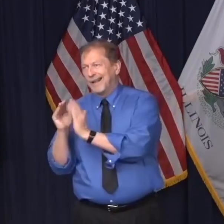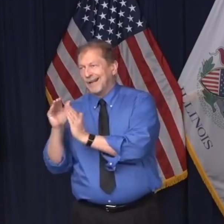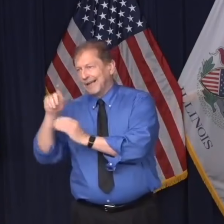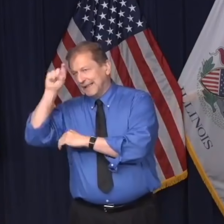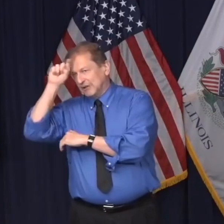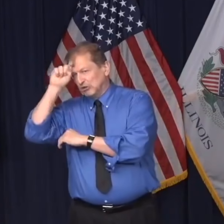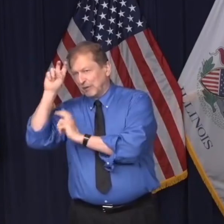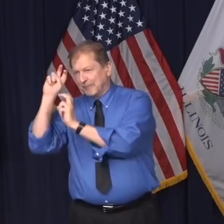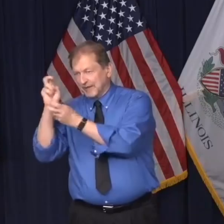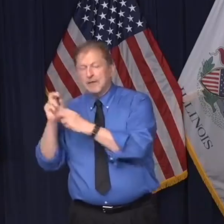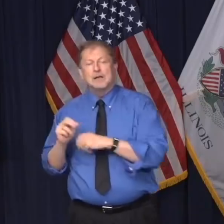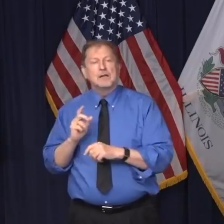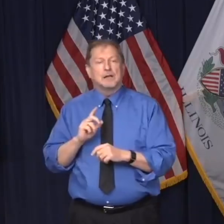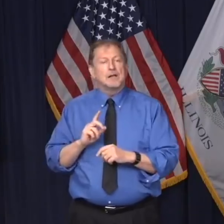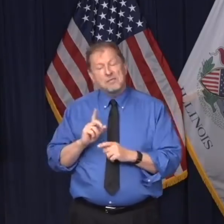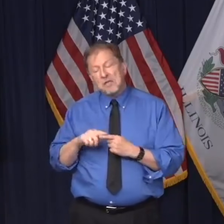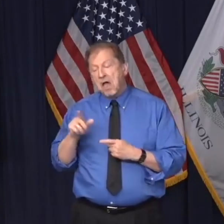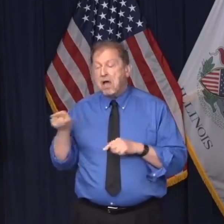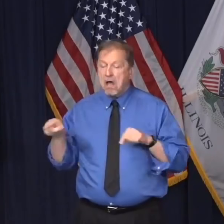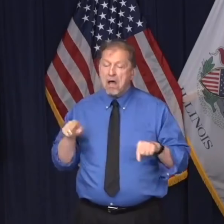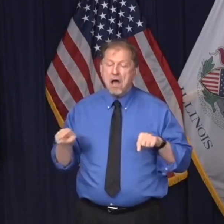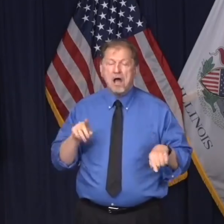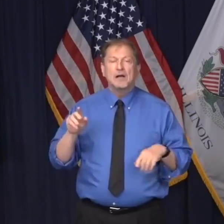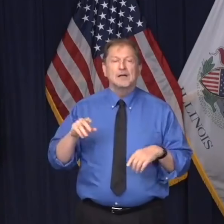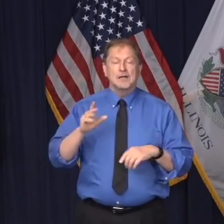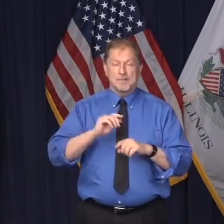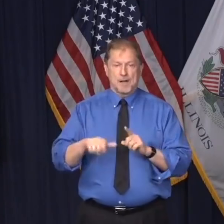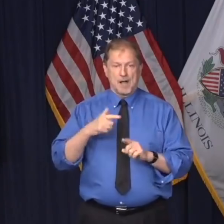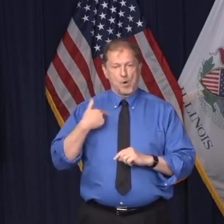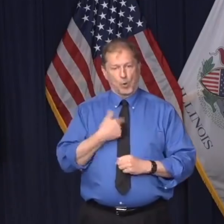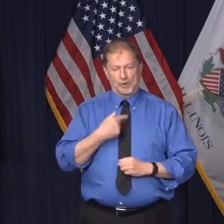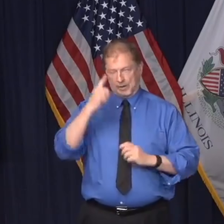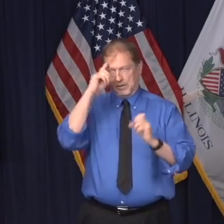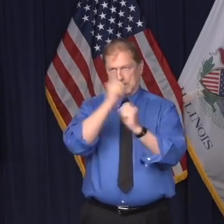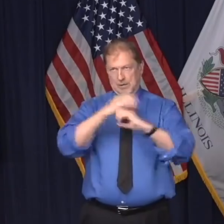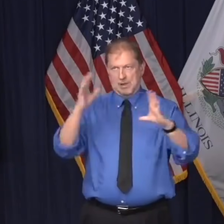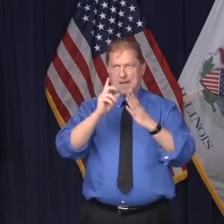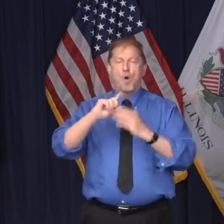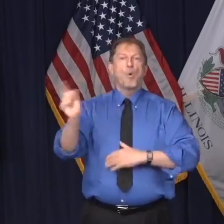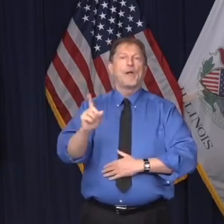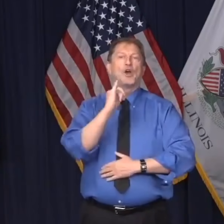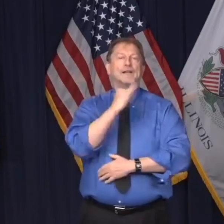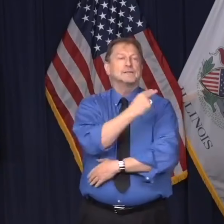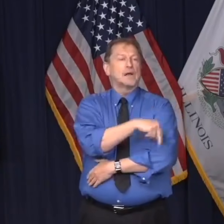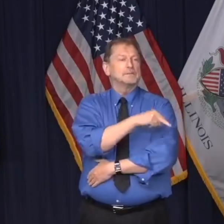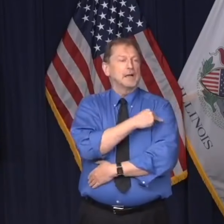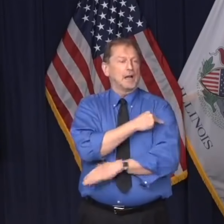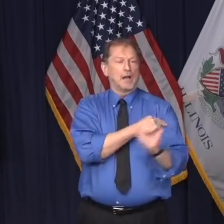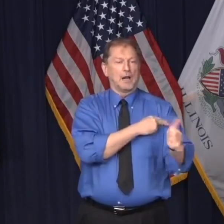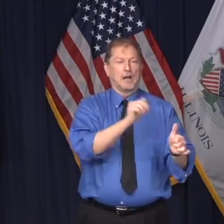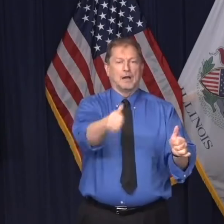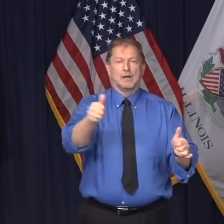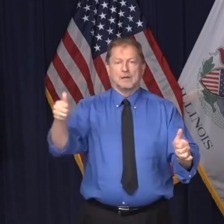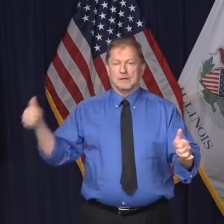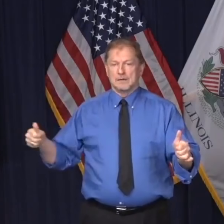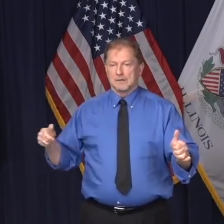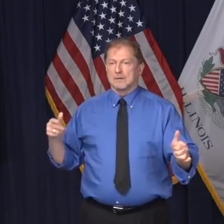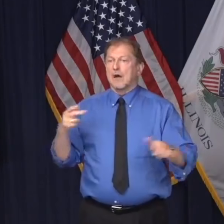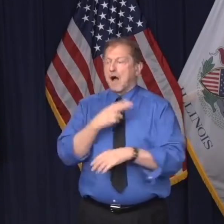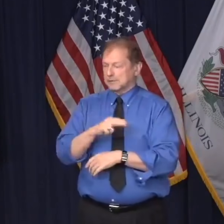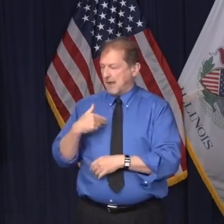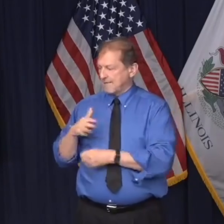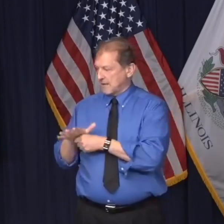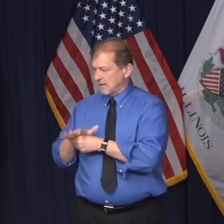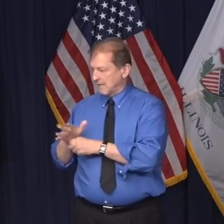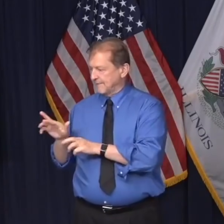whatever. These are all great ways to identify areas of the state, but the way we look at it is about health care and keeping people healthy. And